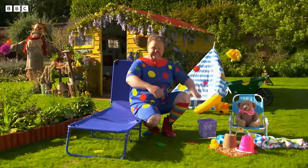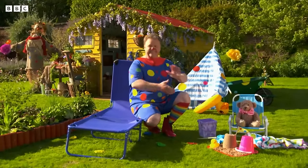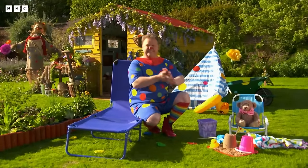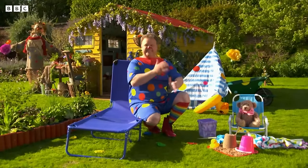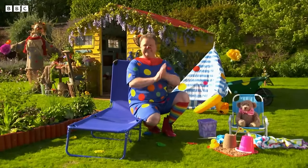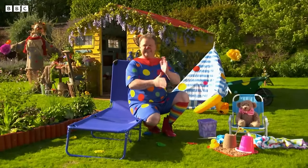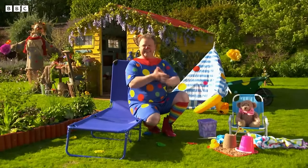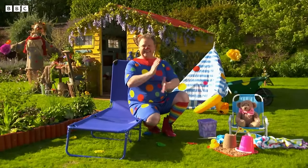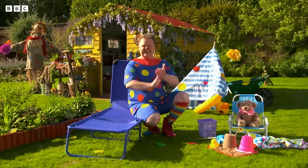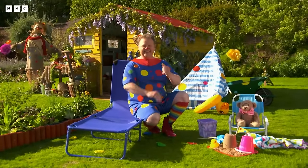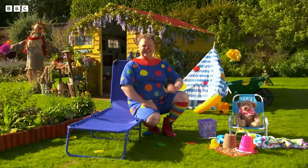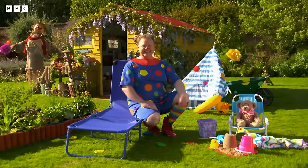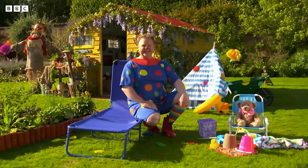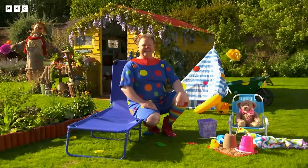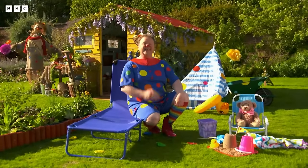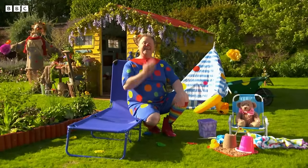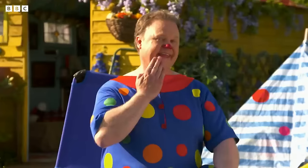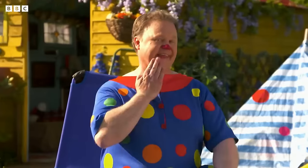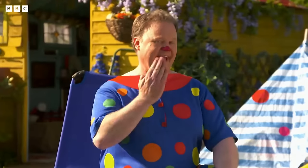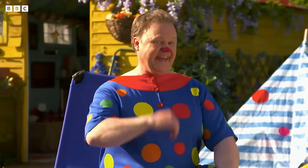Looking great, Mr. Tumble. Thank you.